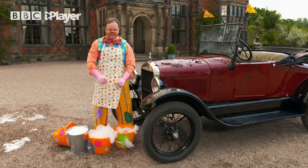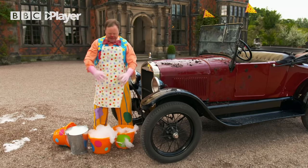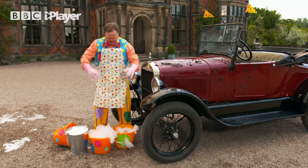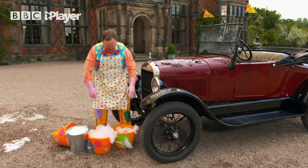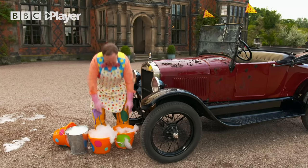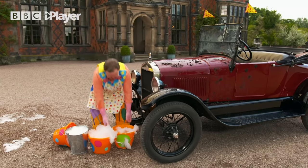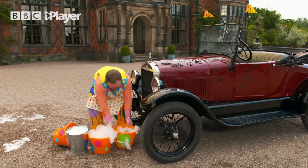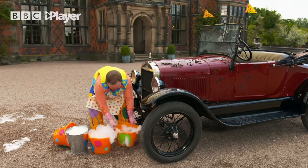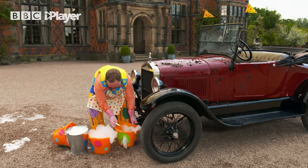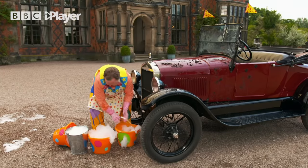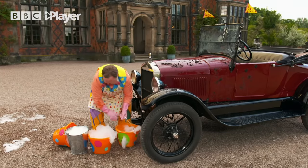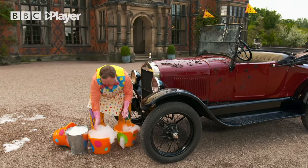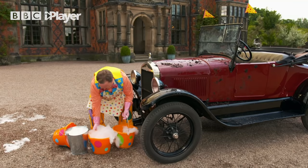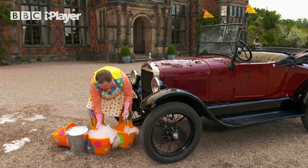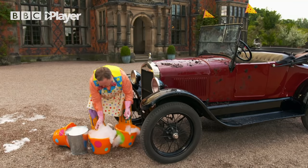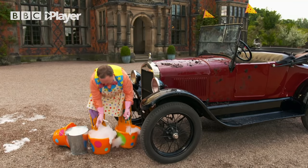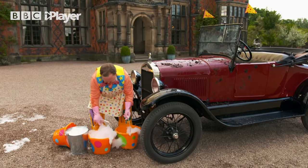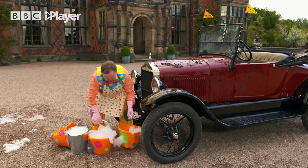right let's go